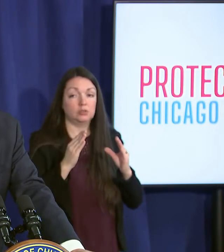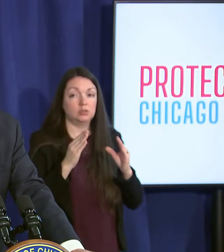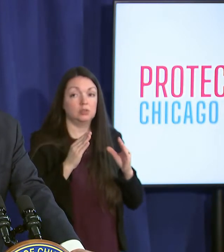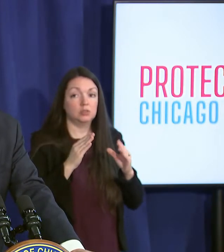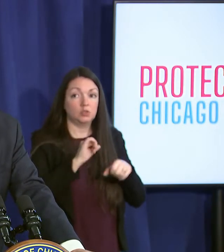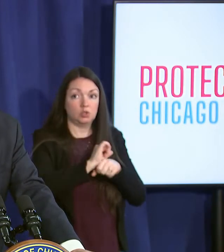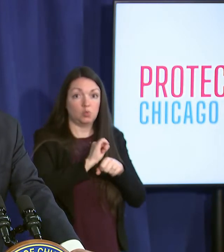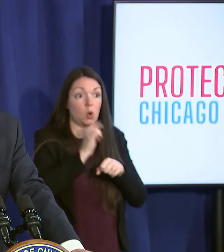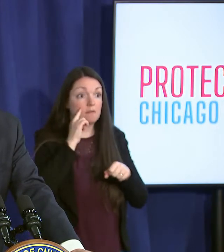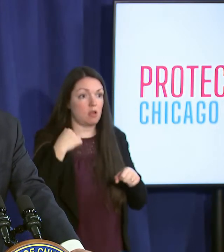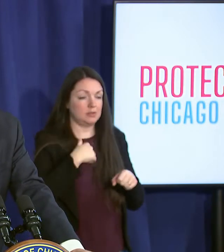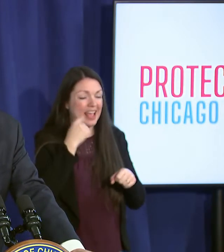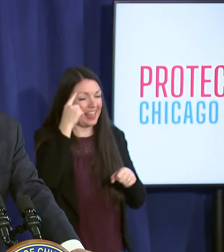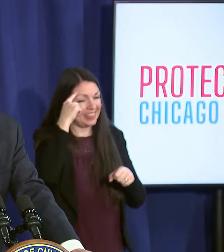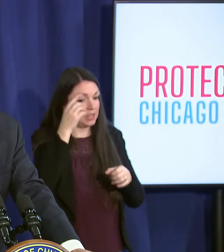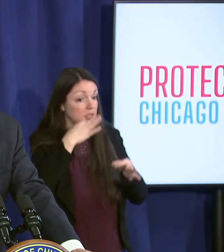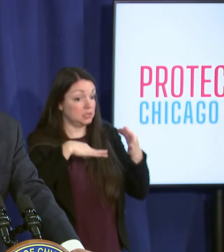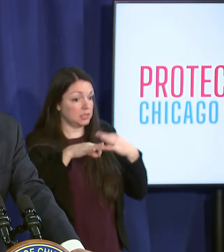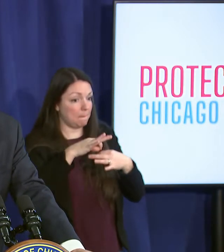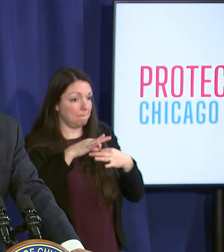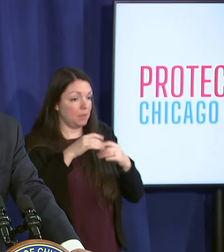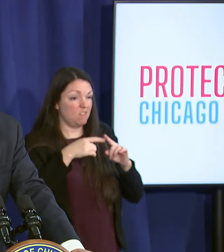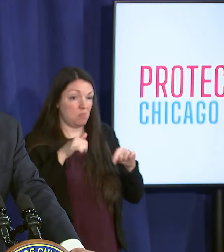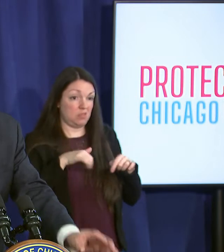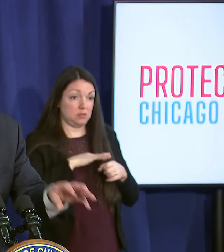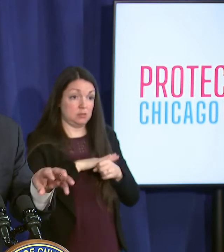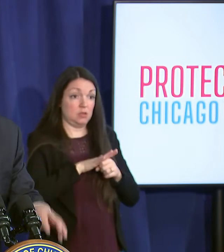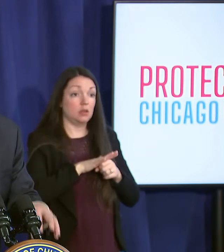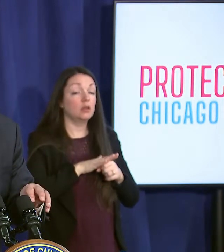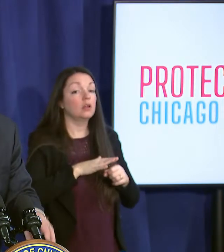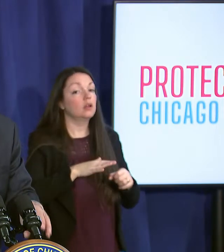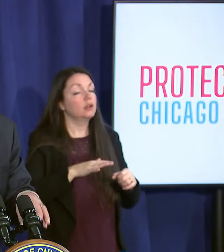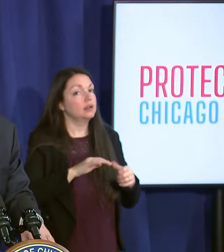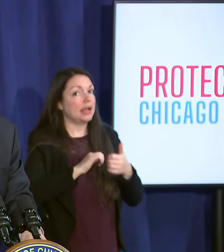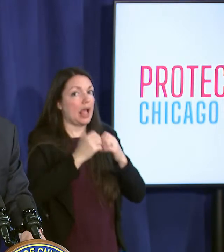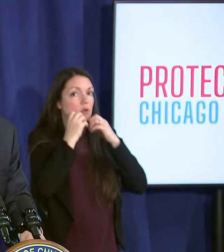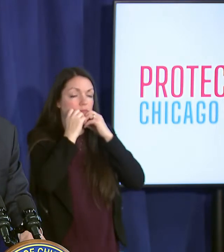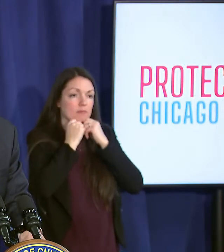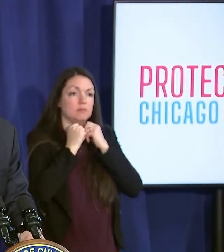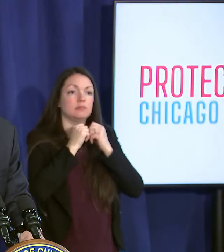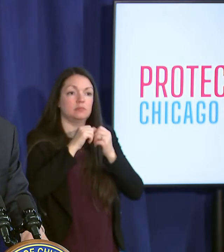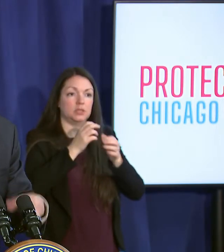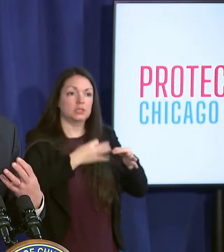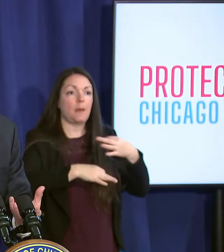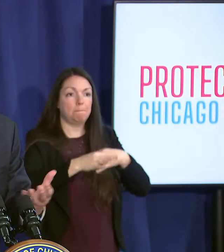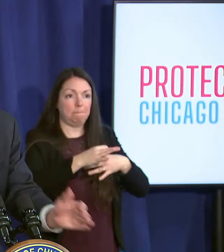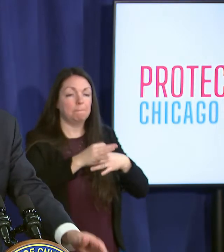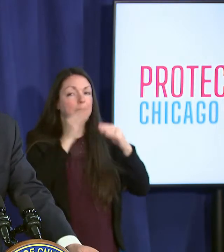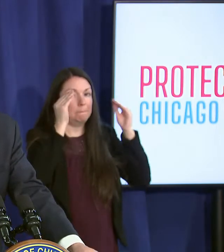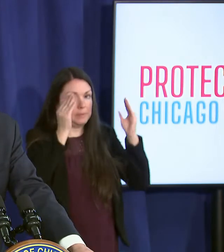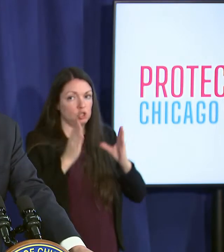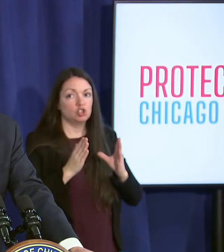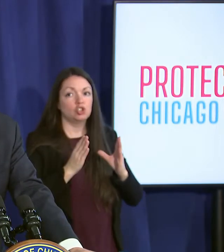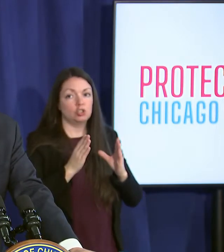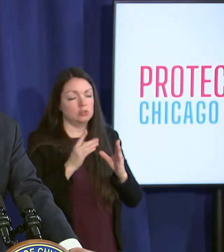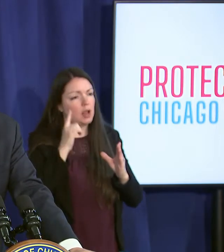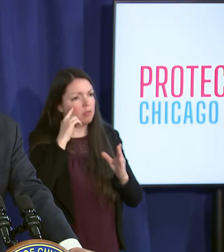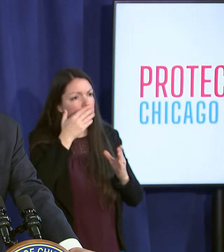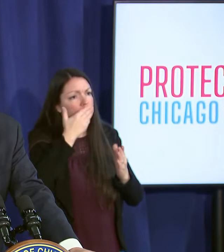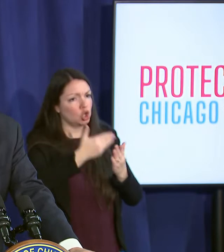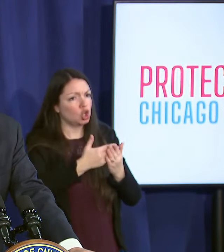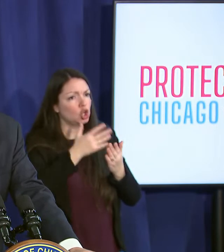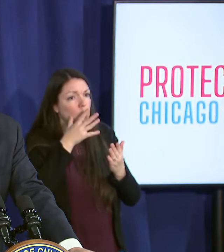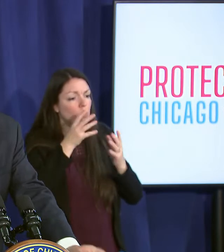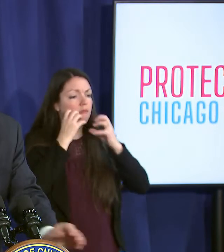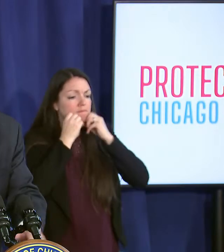think our substitutes, if anything that has come out of this pandemic, how valuable they are to school districts. And I think it's a good thing that overall we're going to